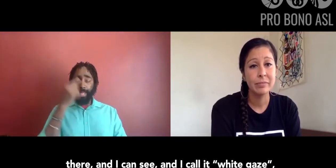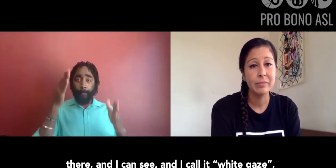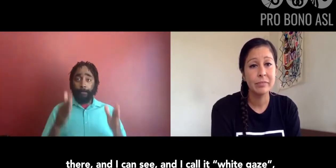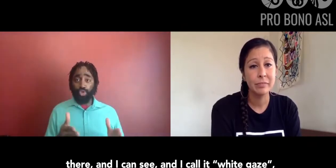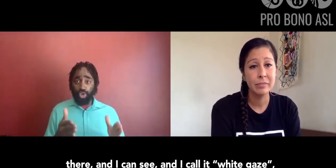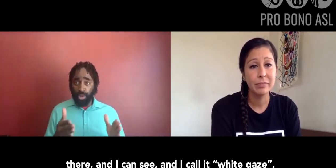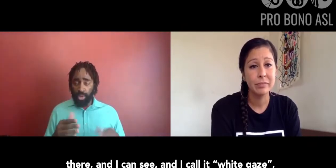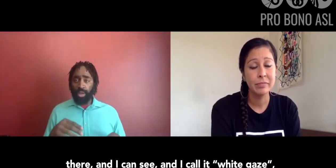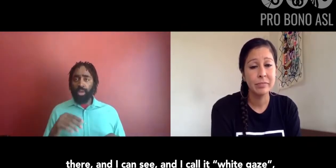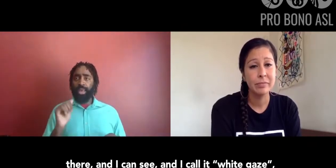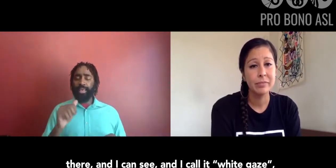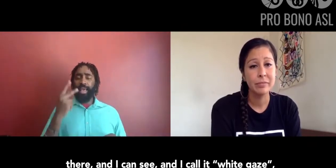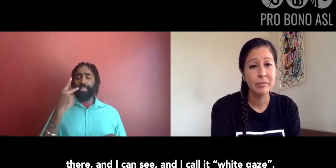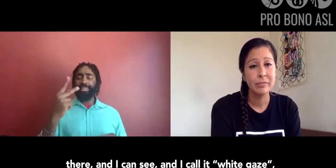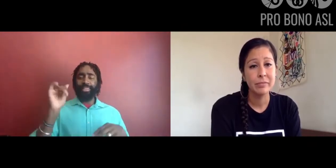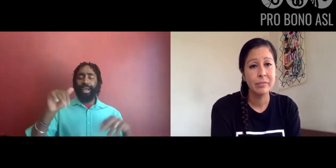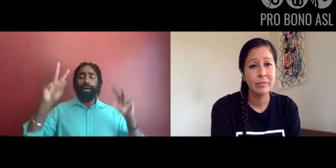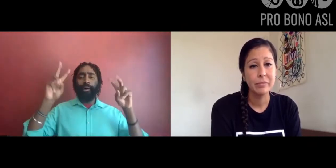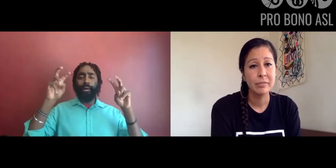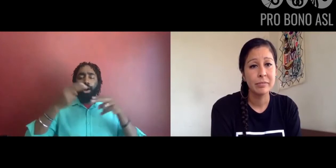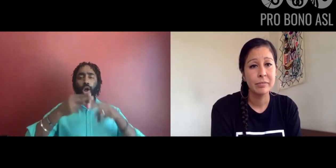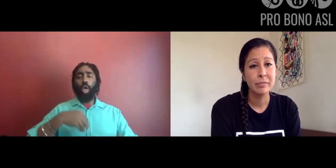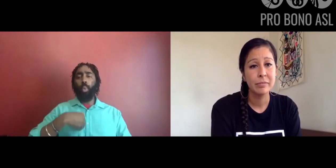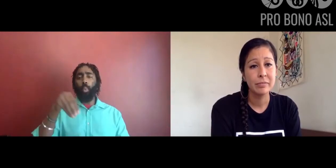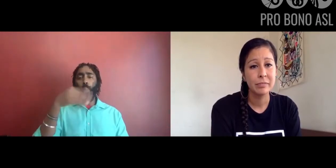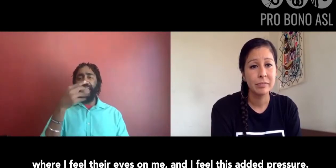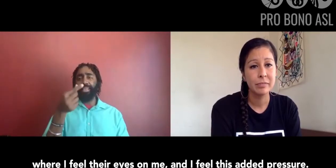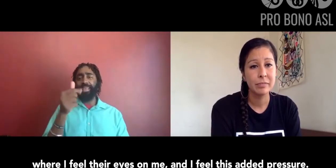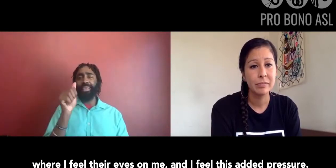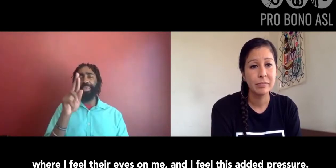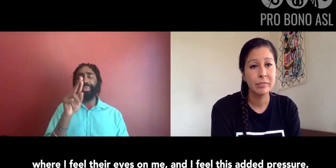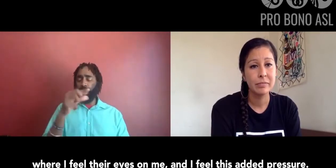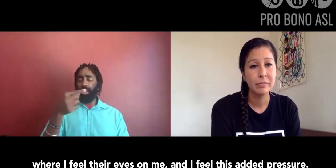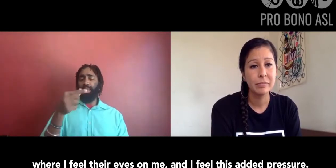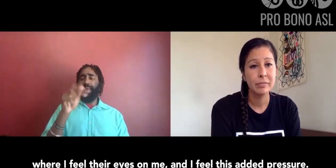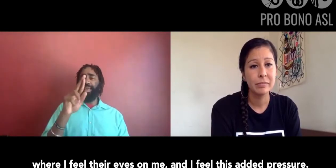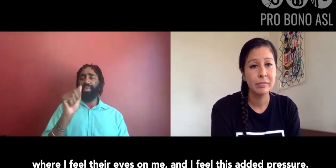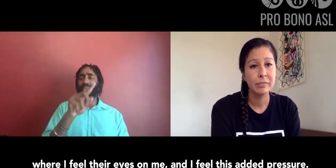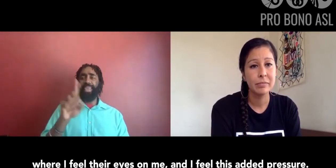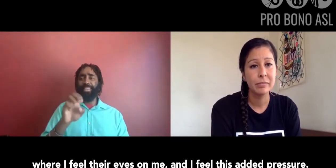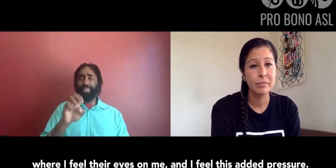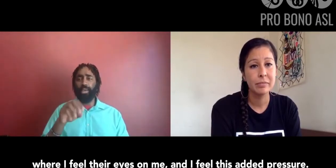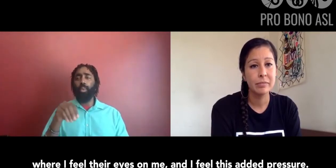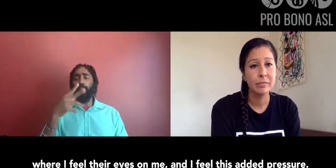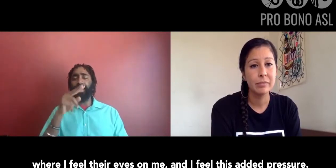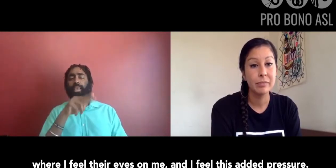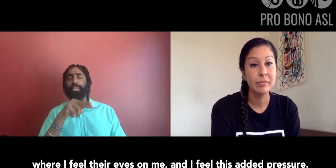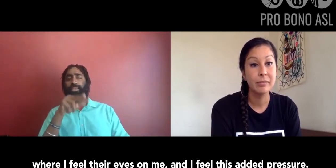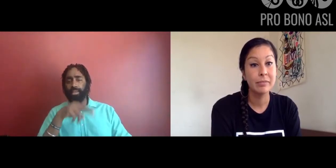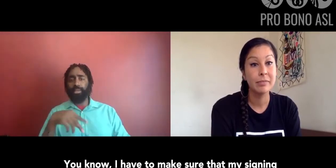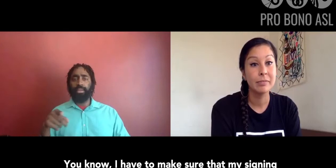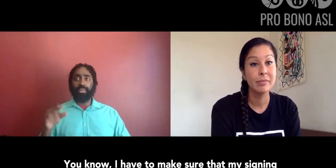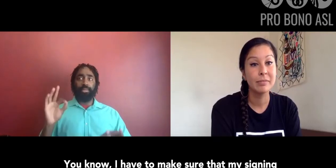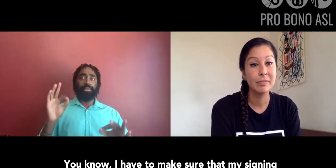and I call it white gaze, where I feel their eyes on me, and I feel this added